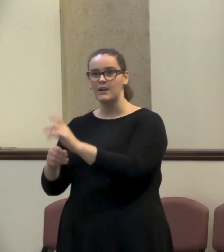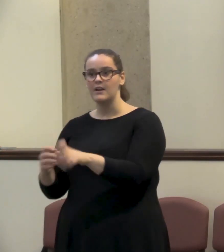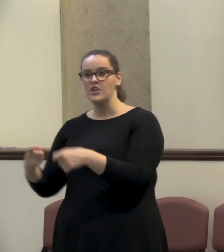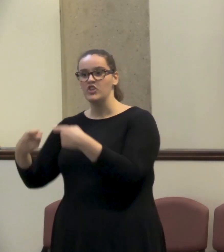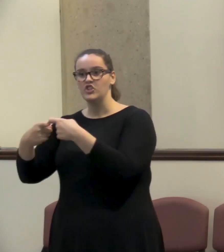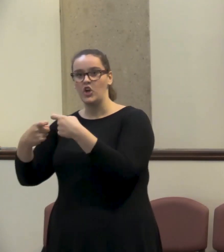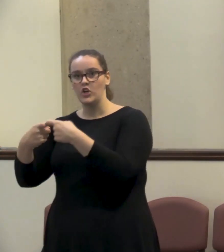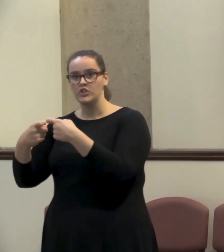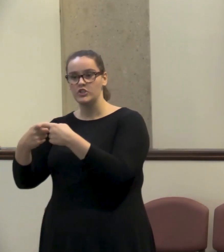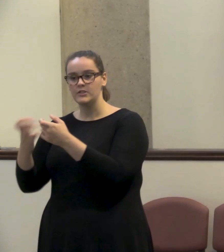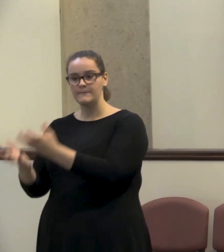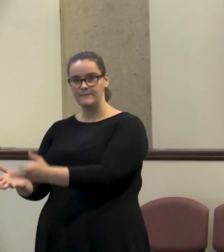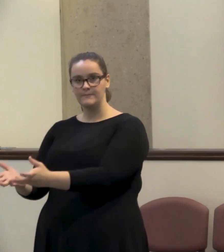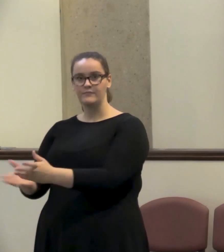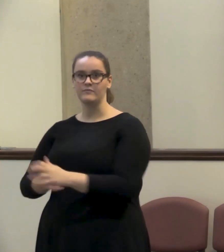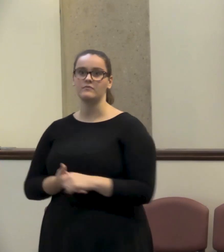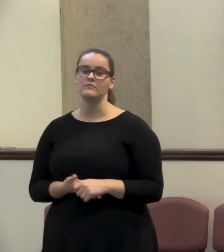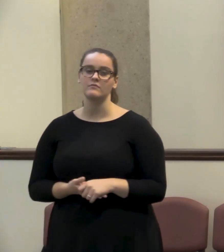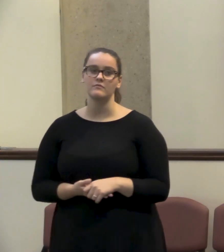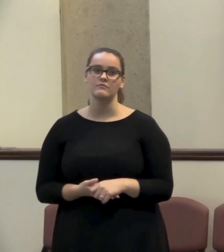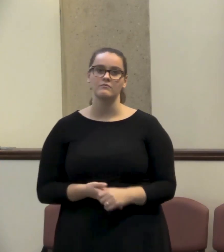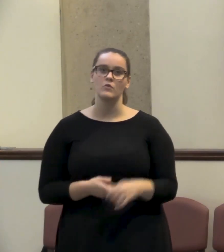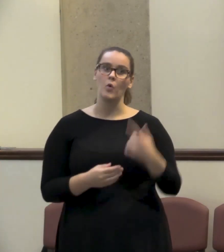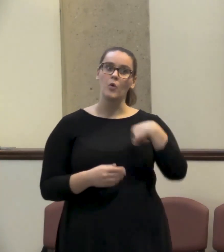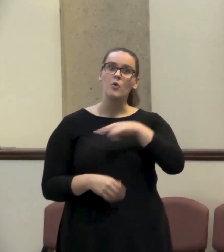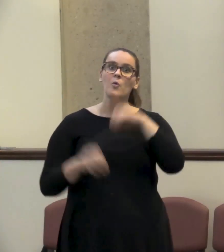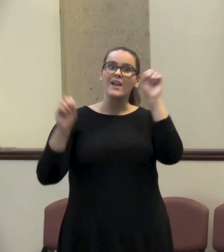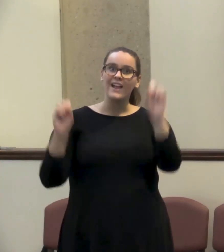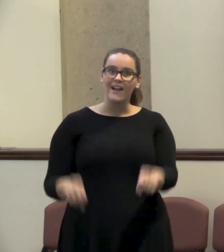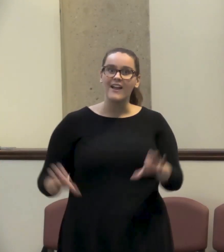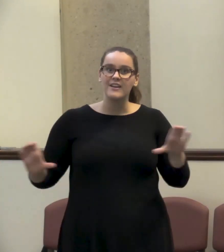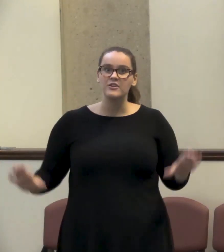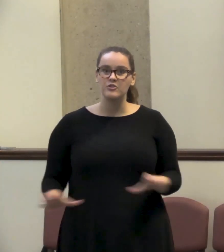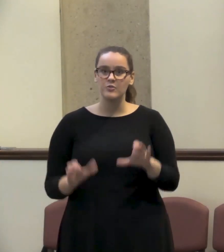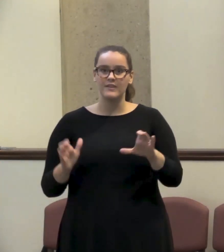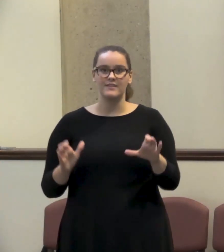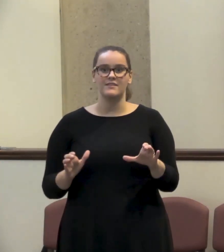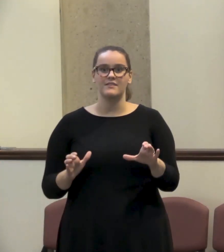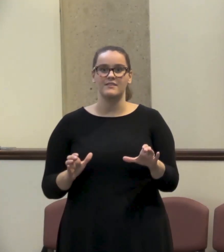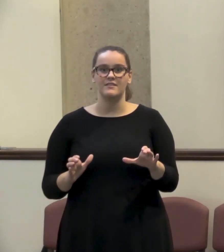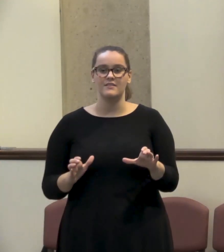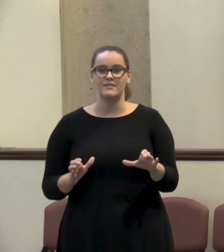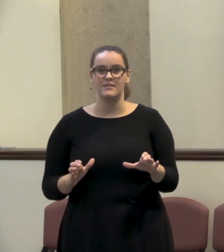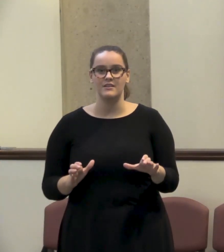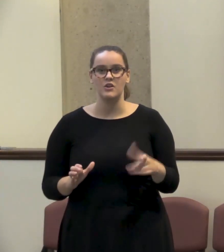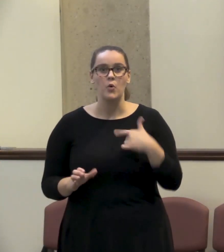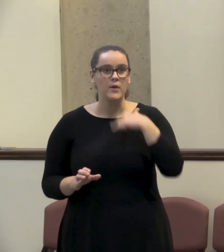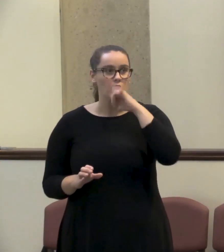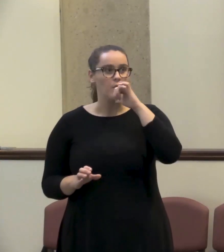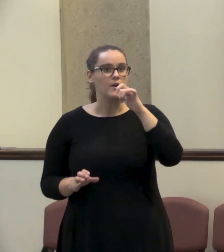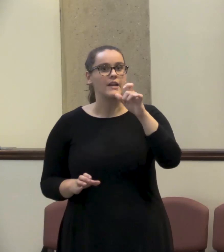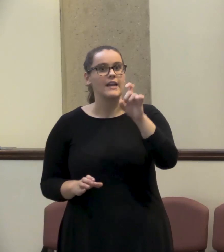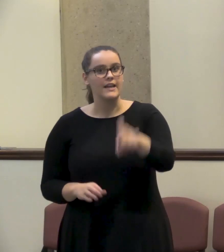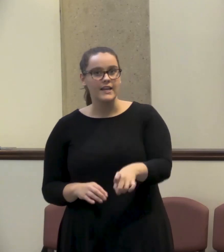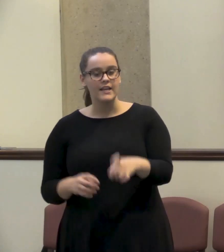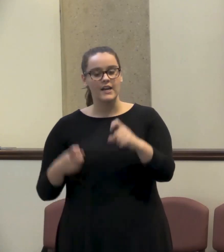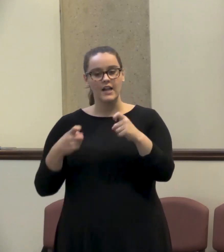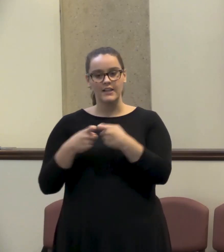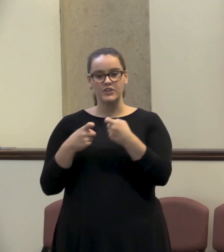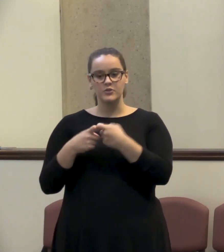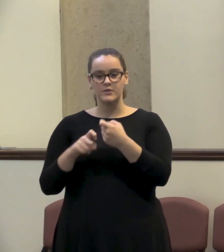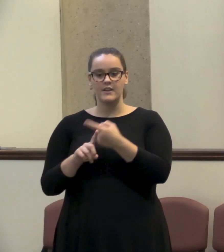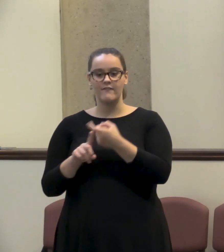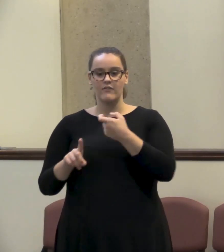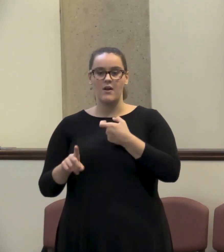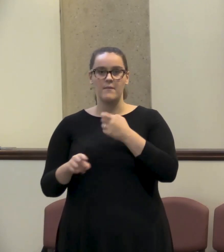the buses at night. So this is a doable thing. We don't need to charge our buses with electricity that come from a power company. We can charge